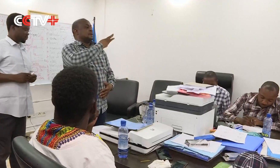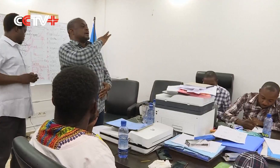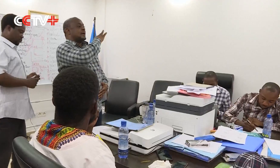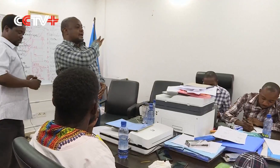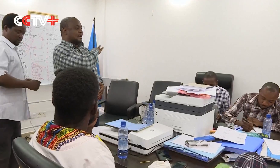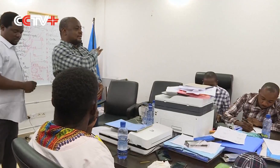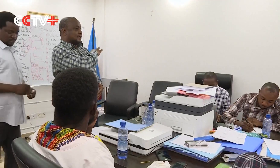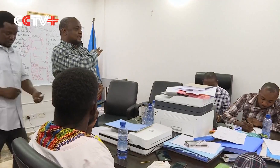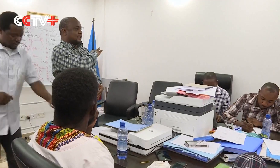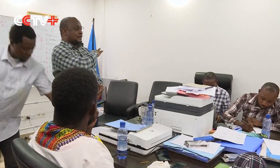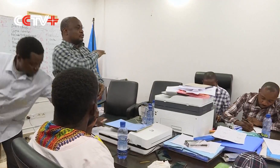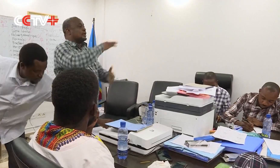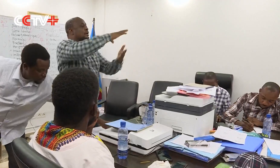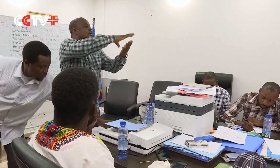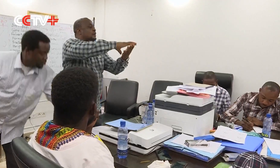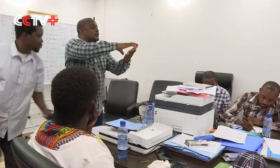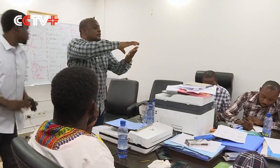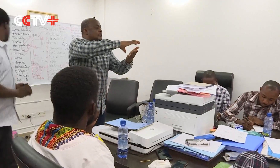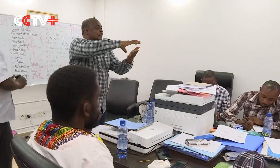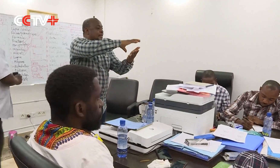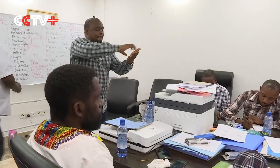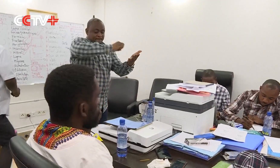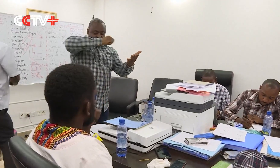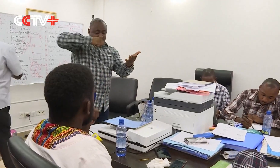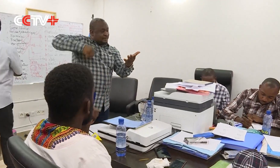the introduction of sign language will help the deaf community